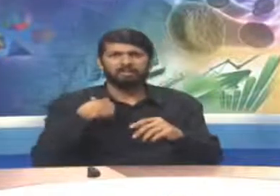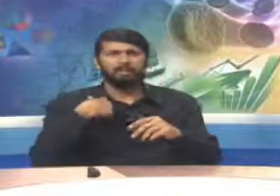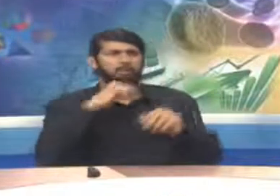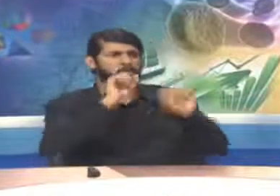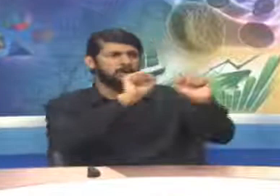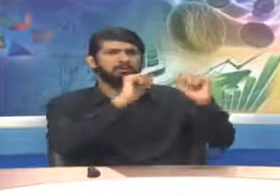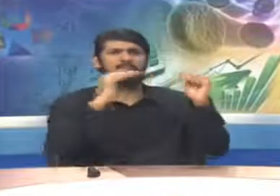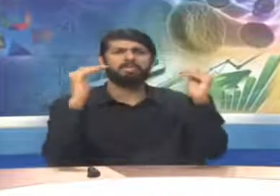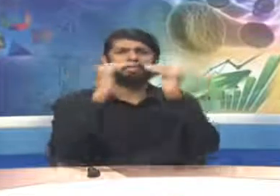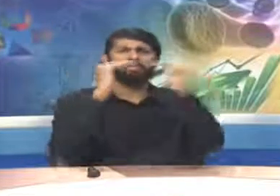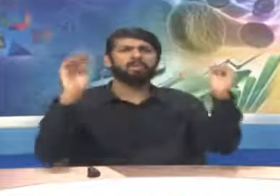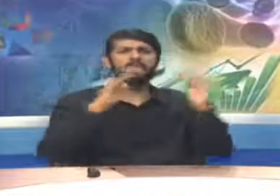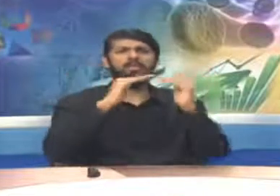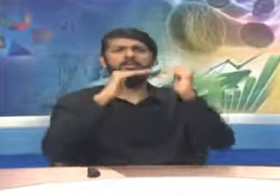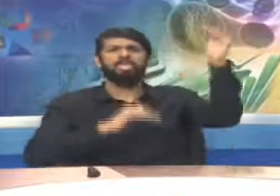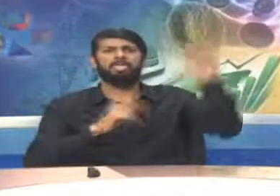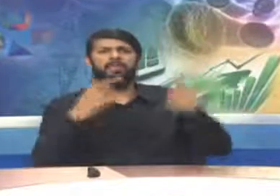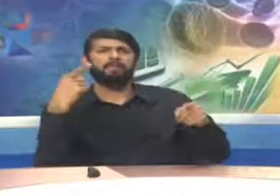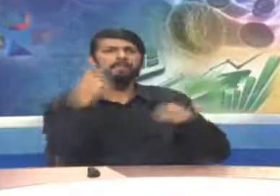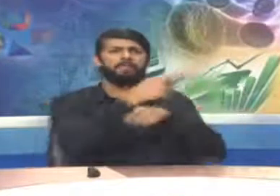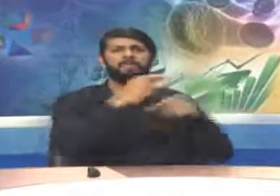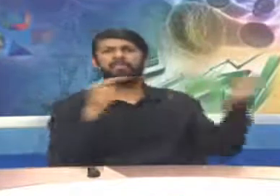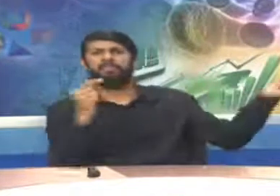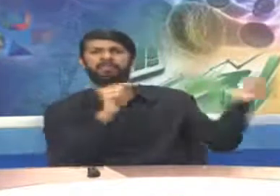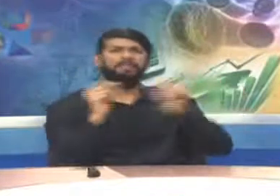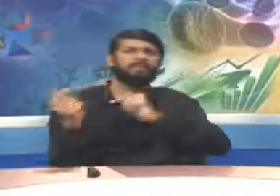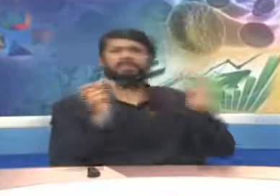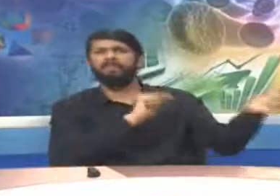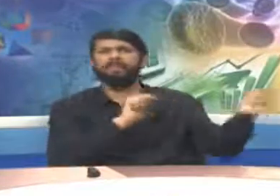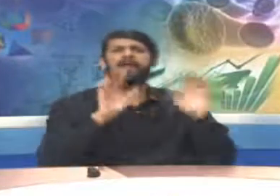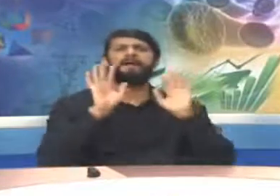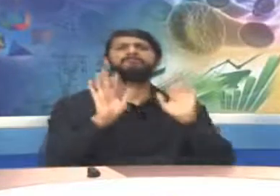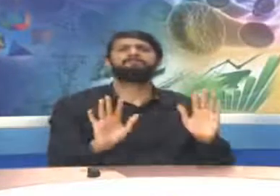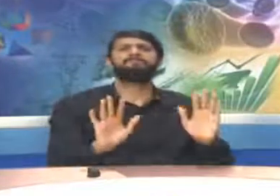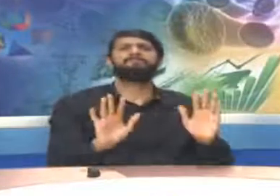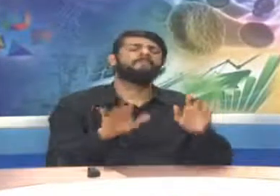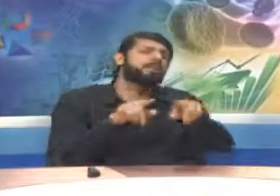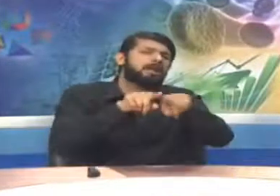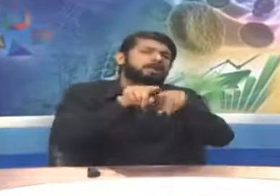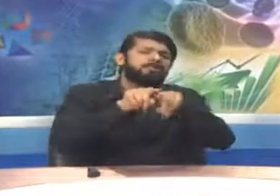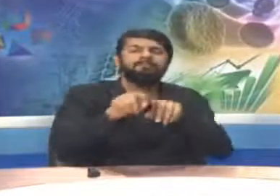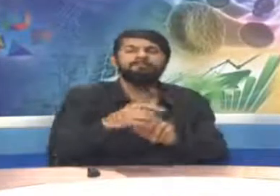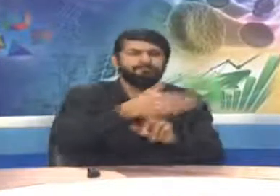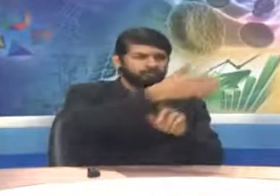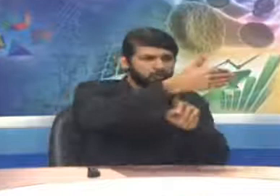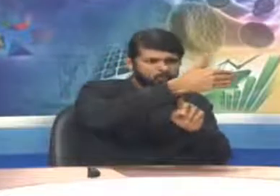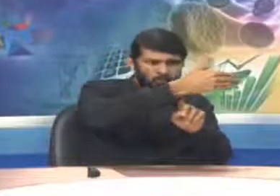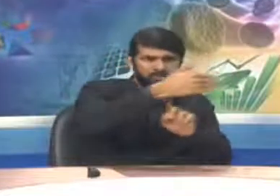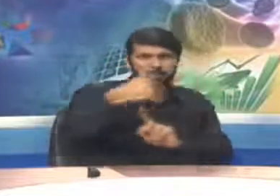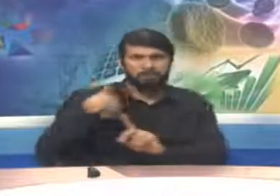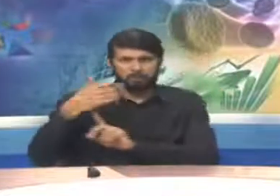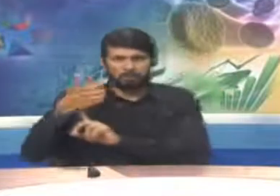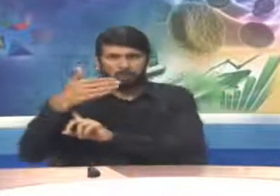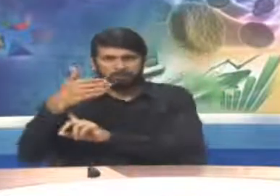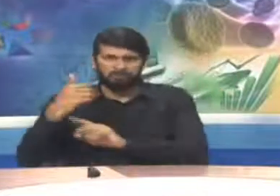unfurls the flag of liberty, and the other hand it argued for